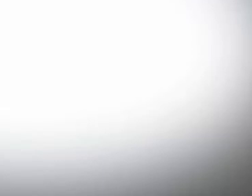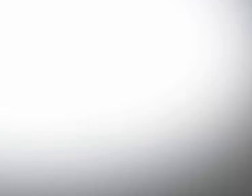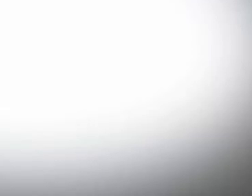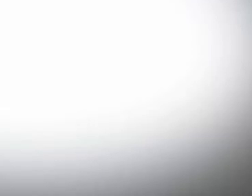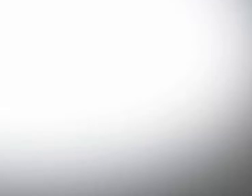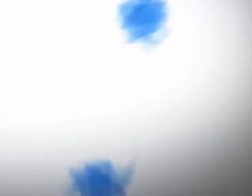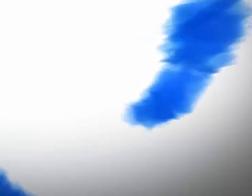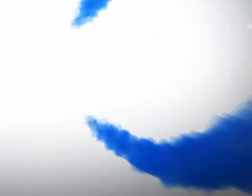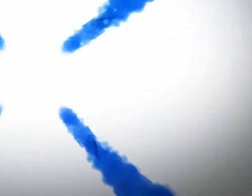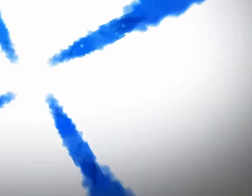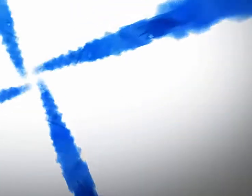Thank you.